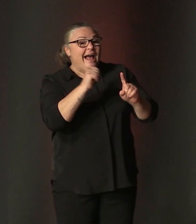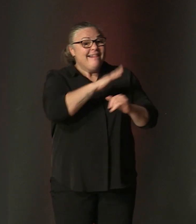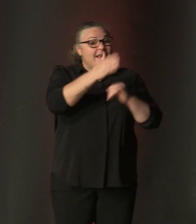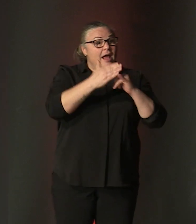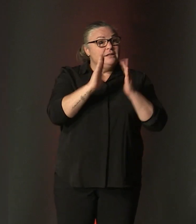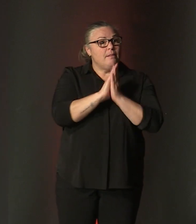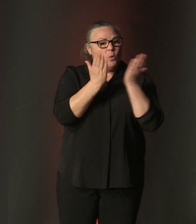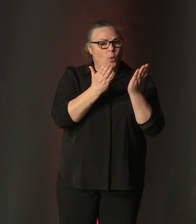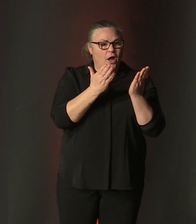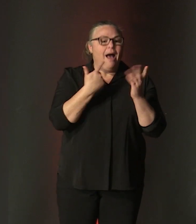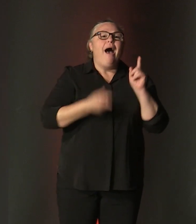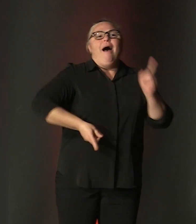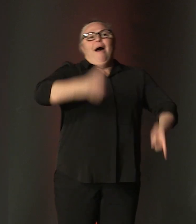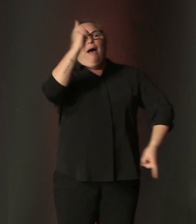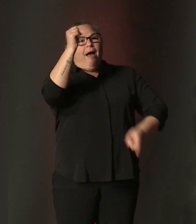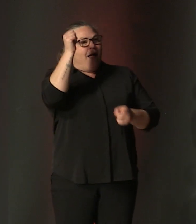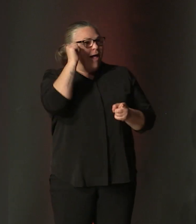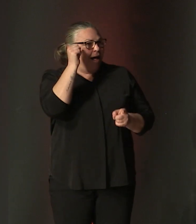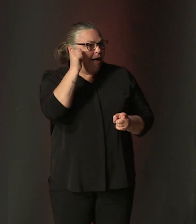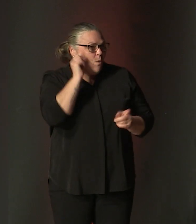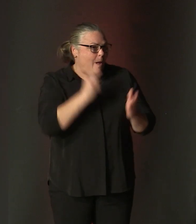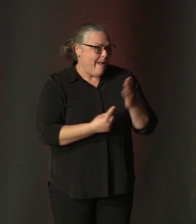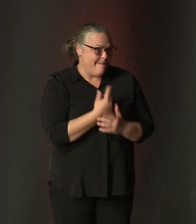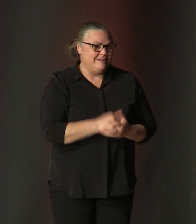end. That's genre at work.